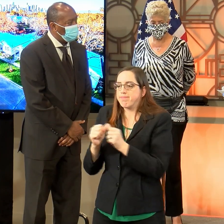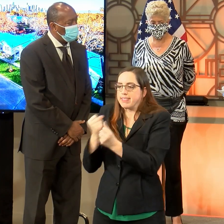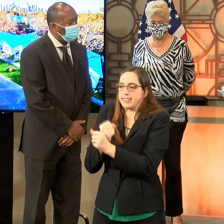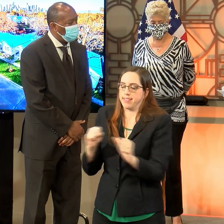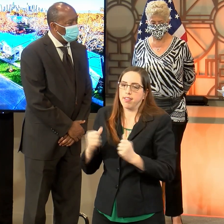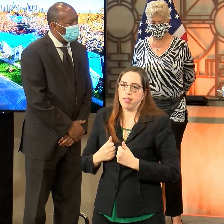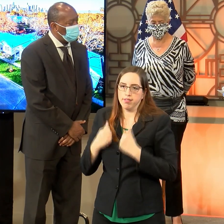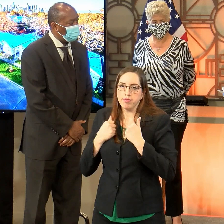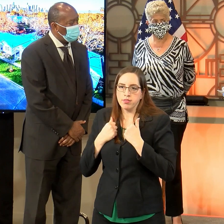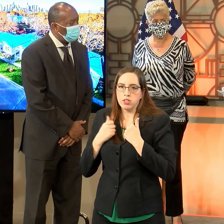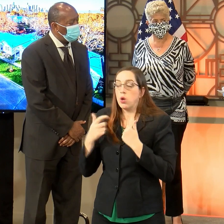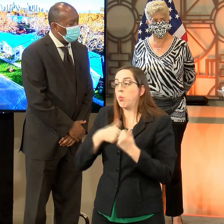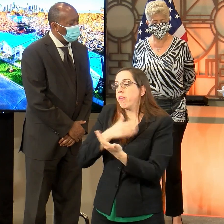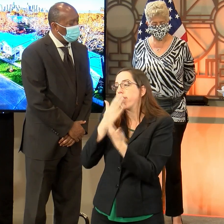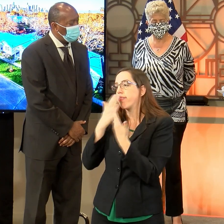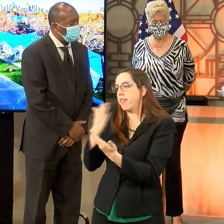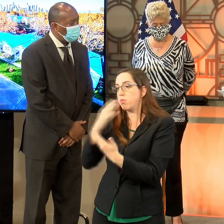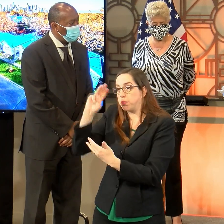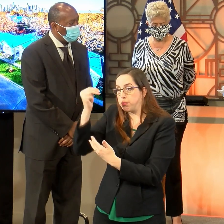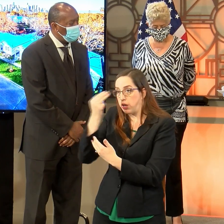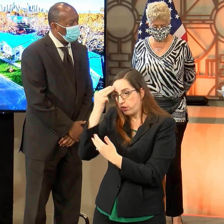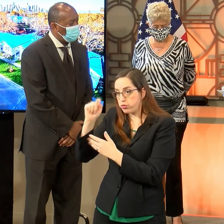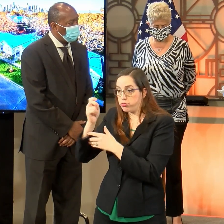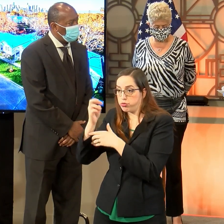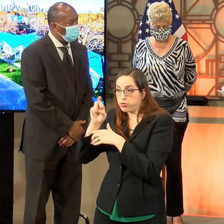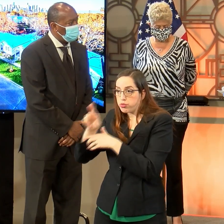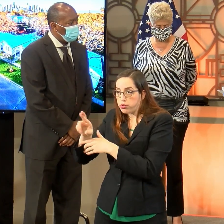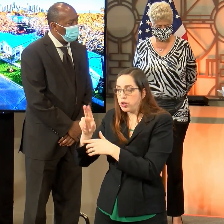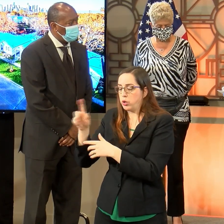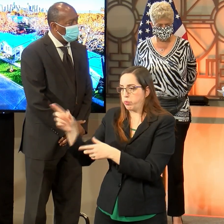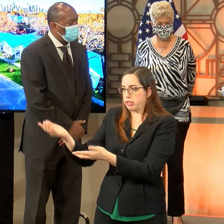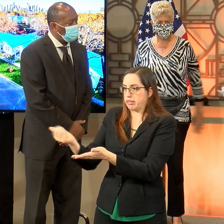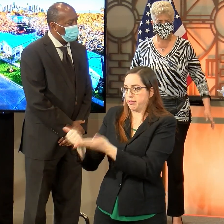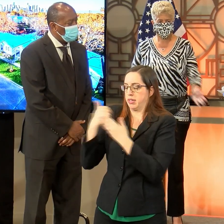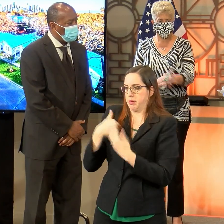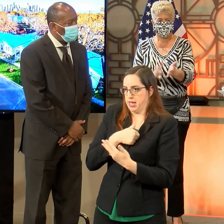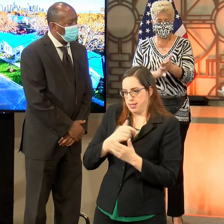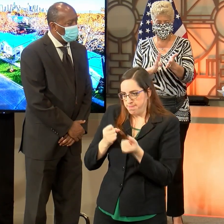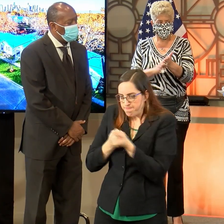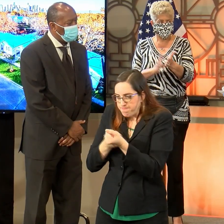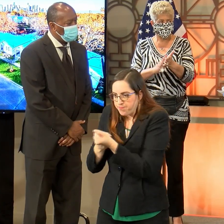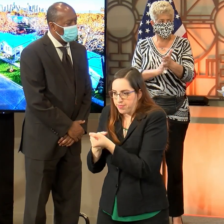And we all thank you, Mayor Turner, for appointing us to this extremely important work.